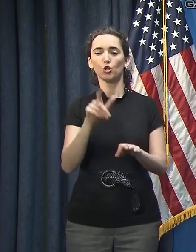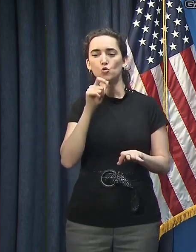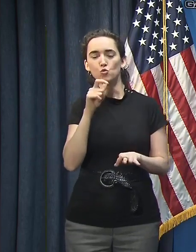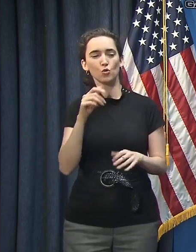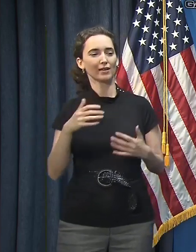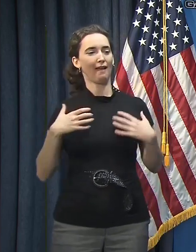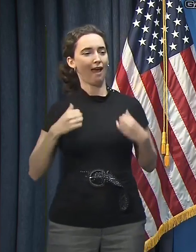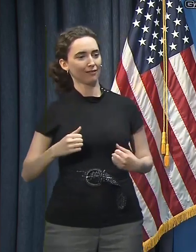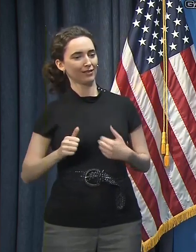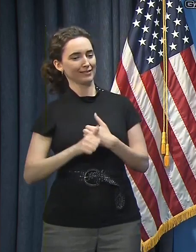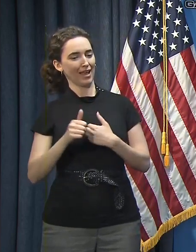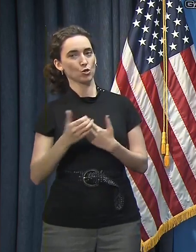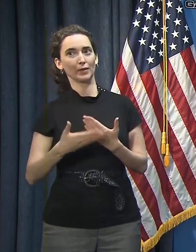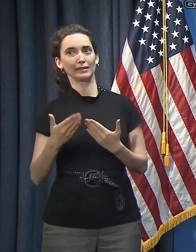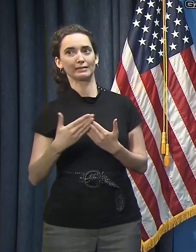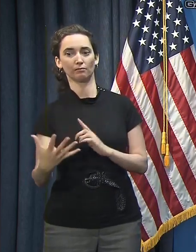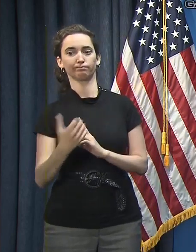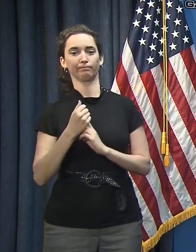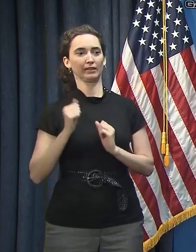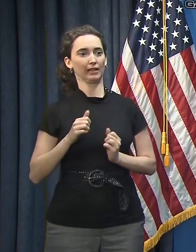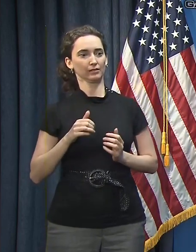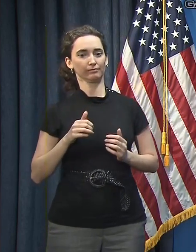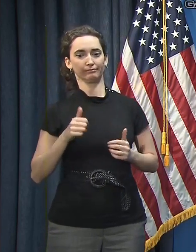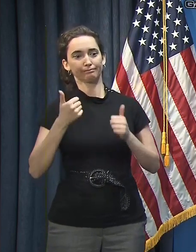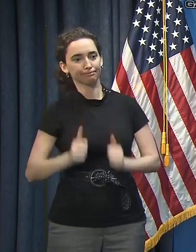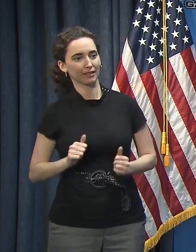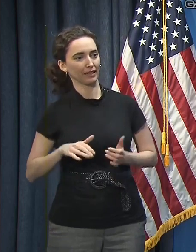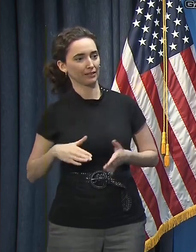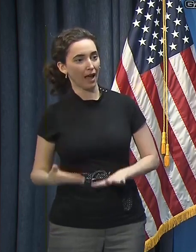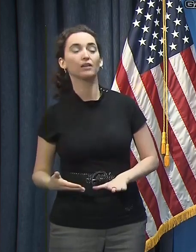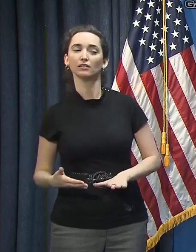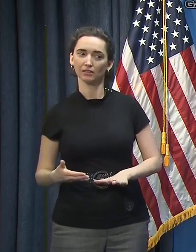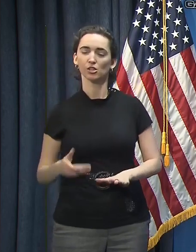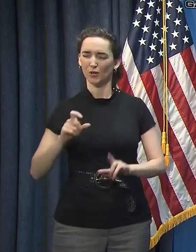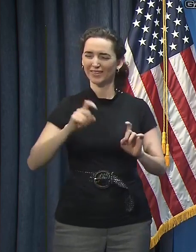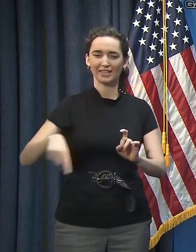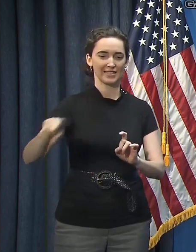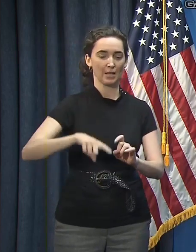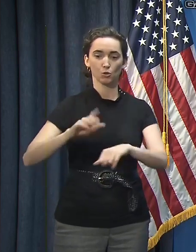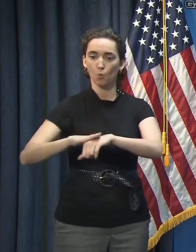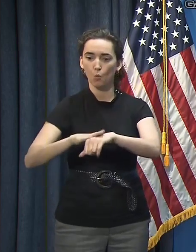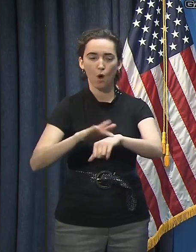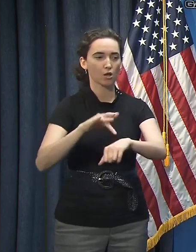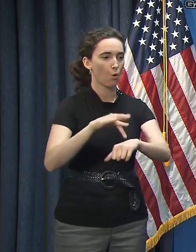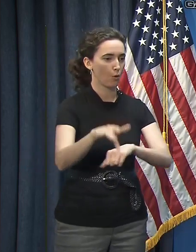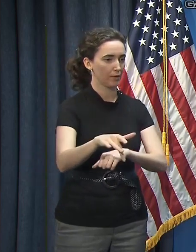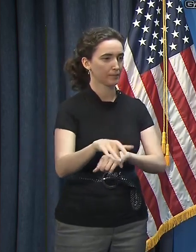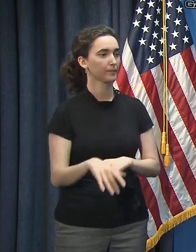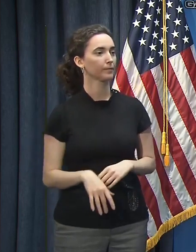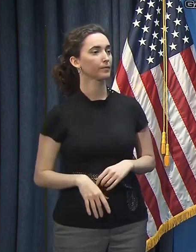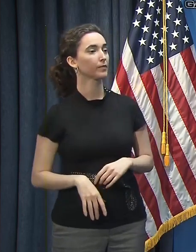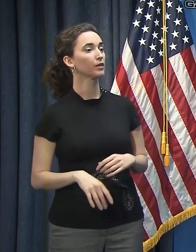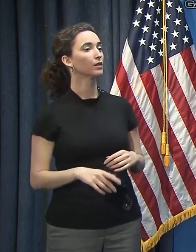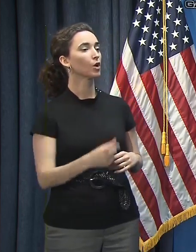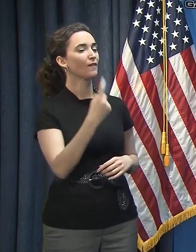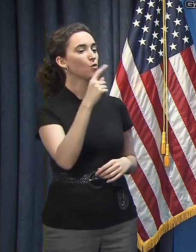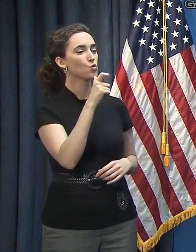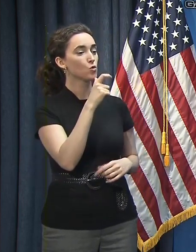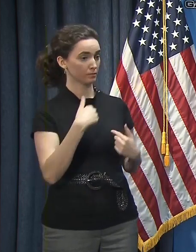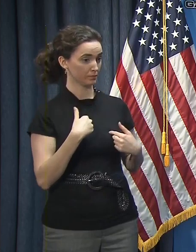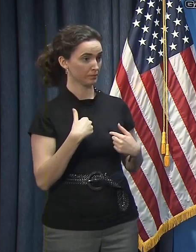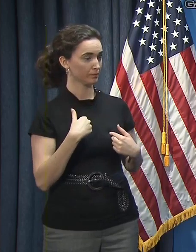COVID-19, get as much testing and head warning as possible. For me? Actually,